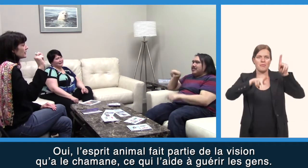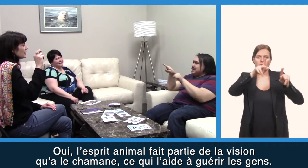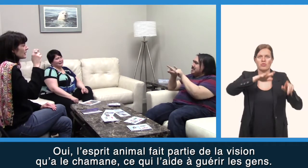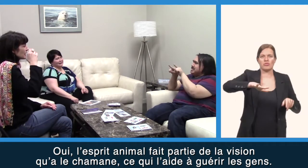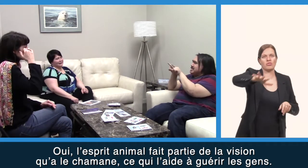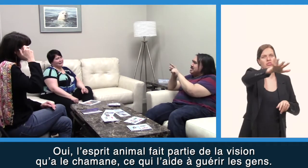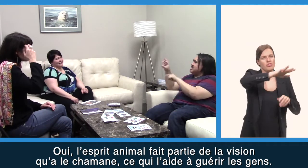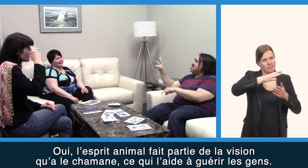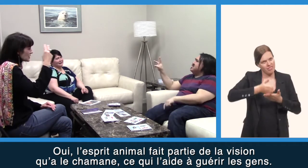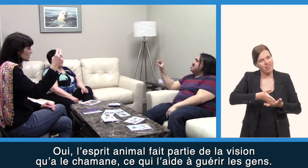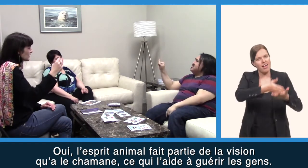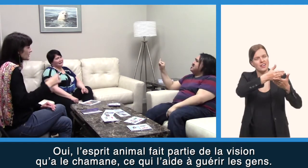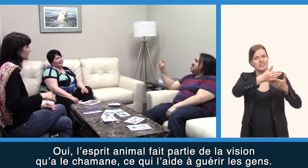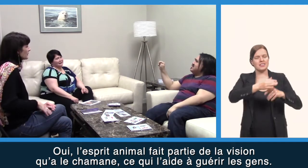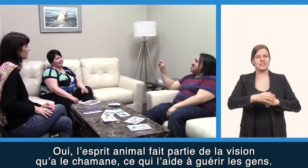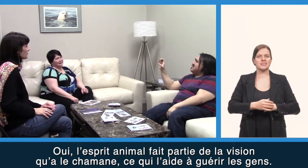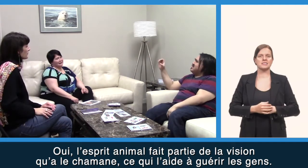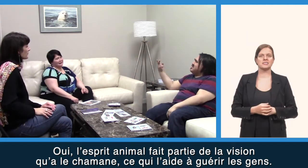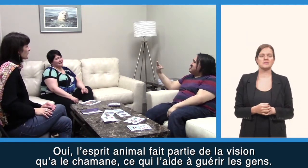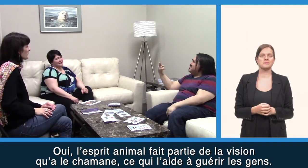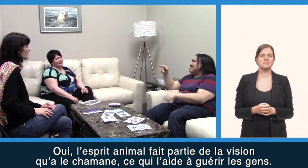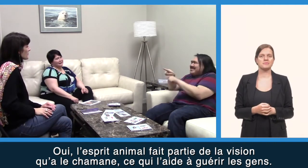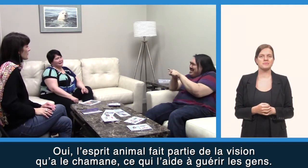shaman has a vision.